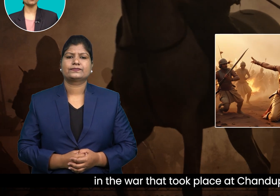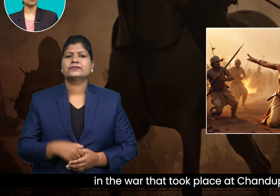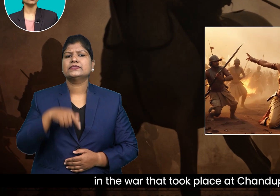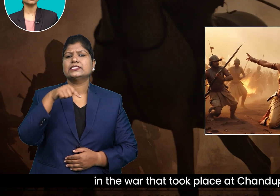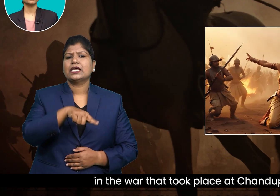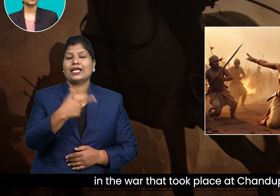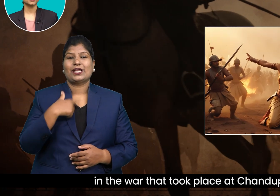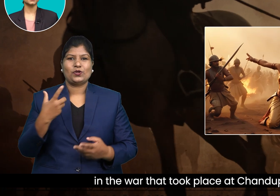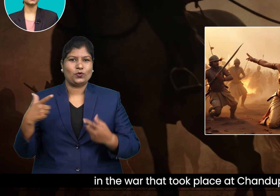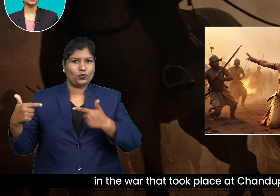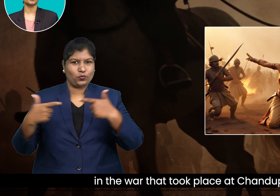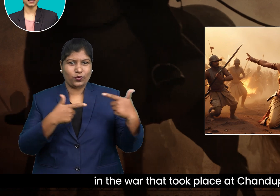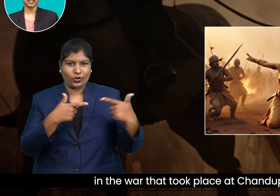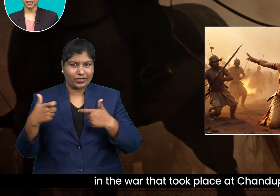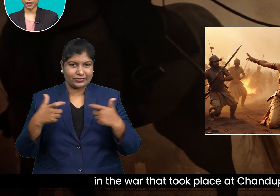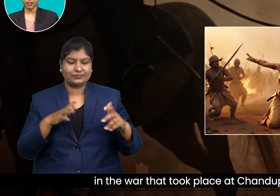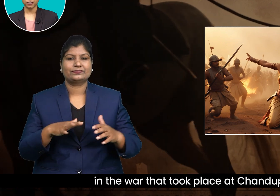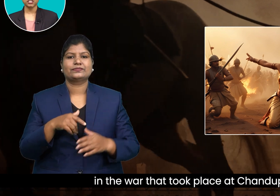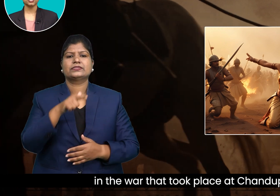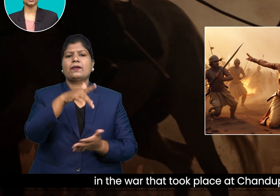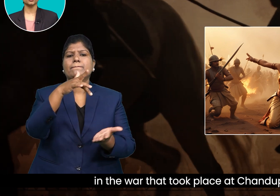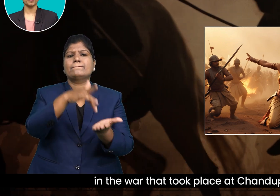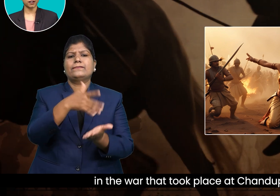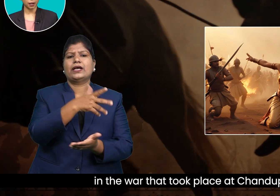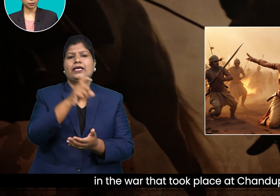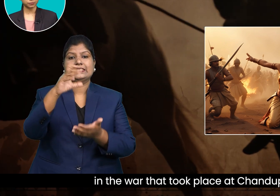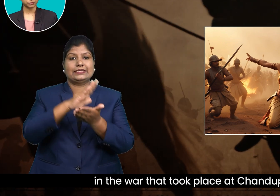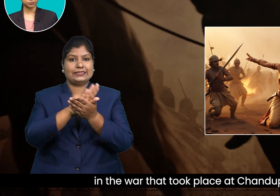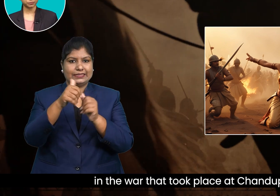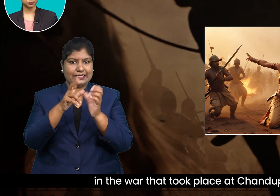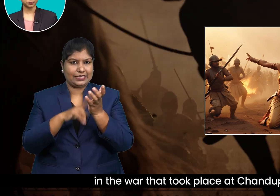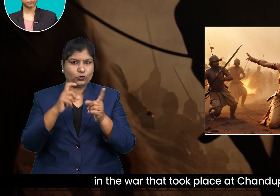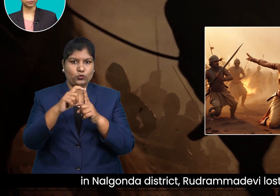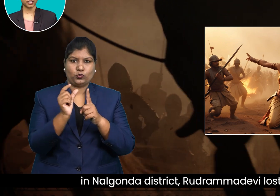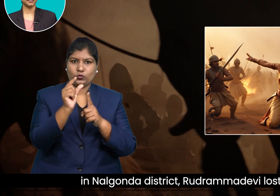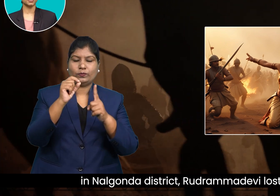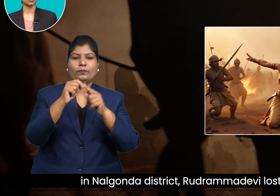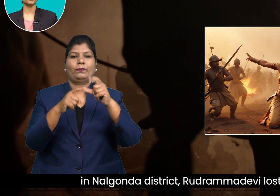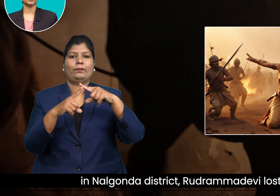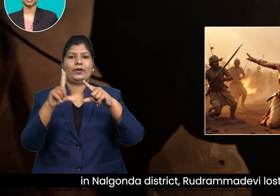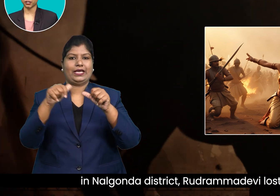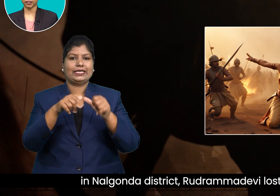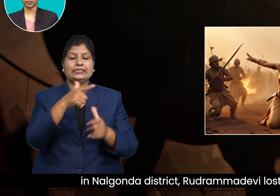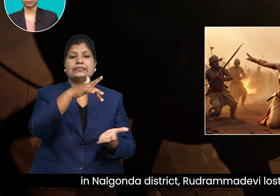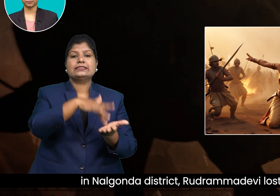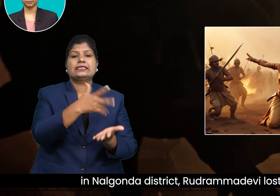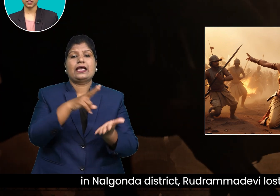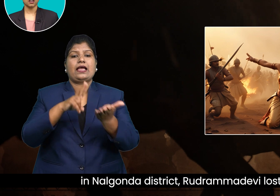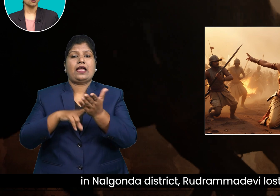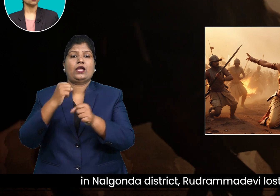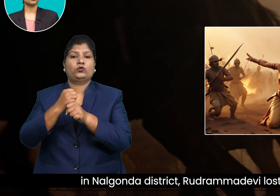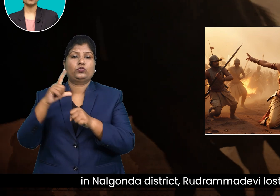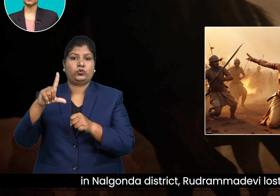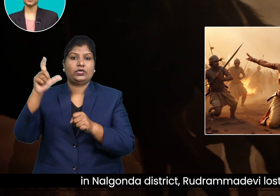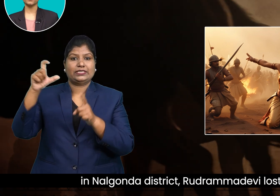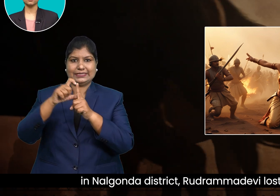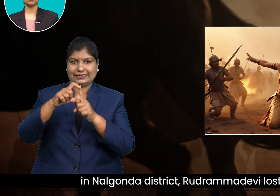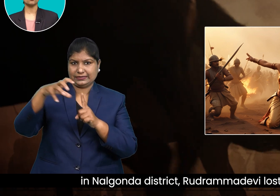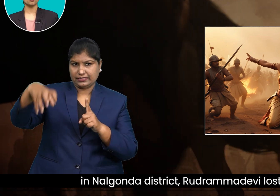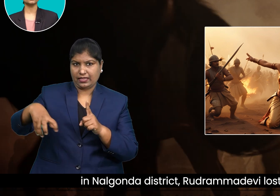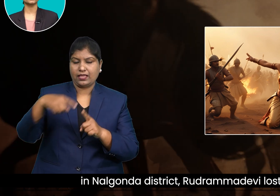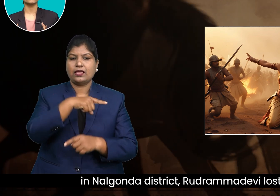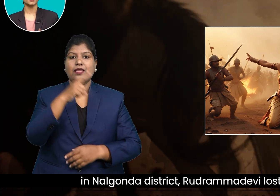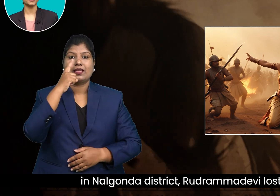In the war that took place at Chendupatla in Nalgonda district,